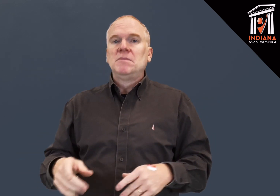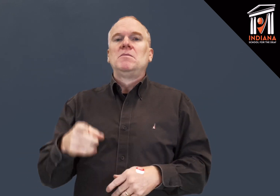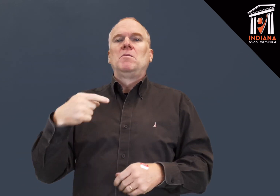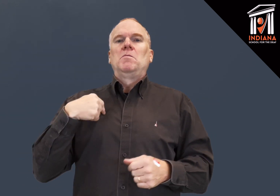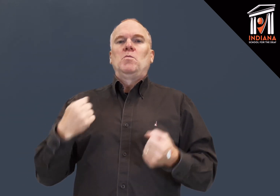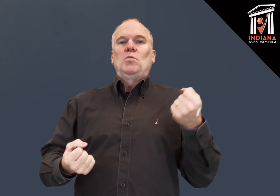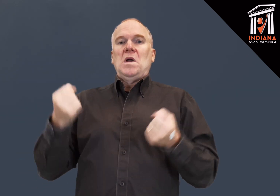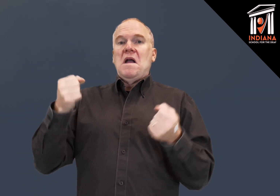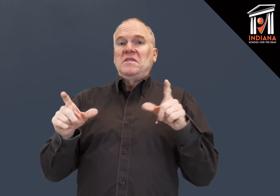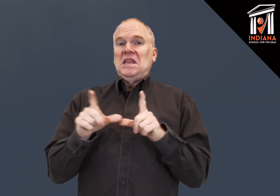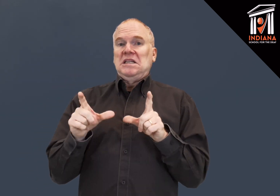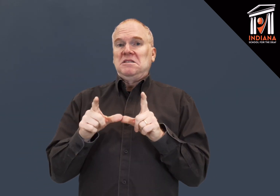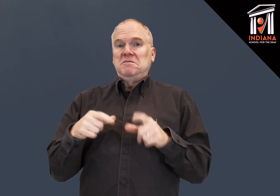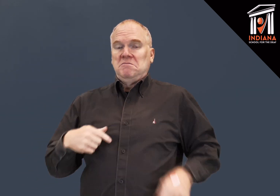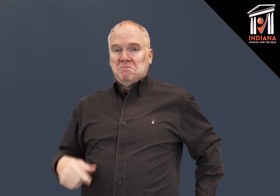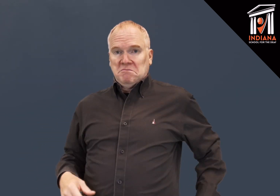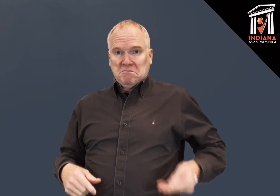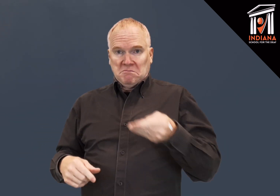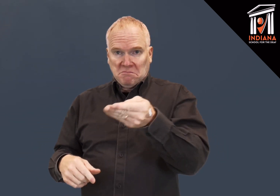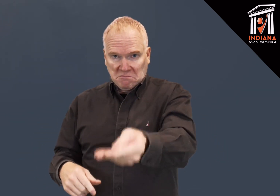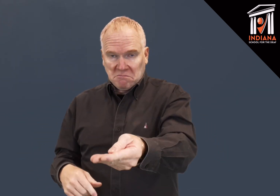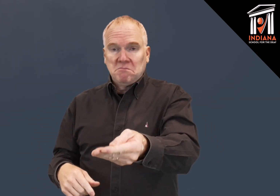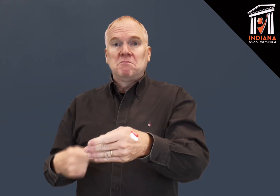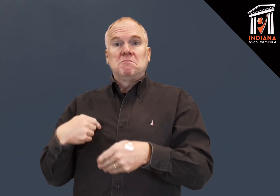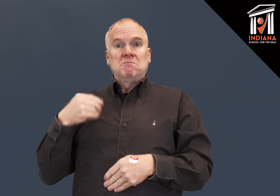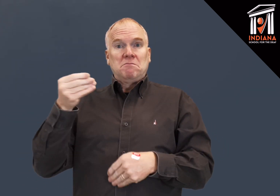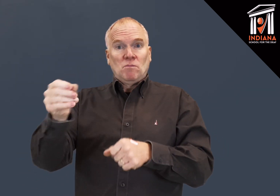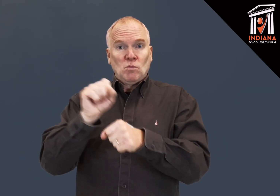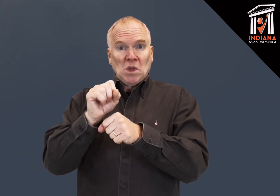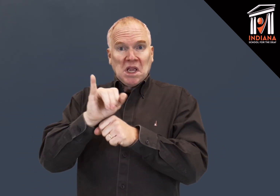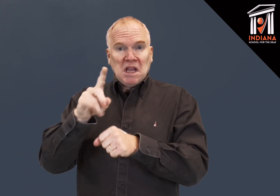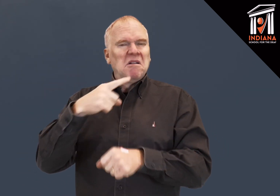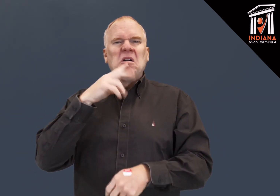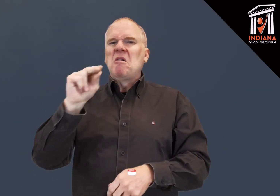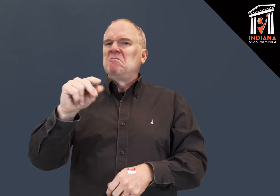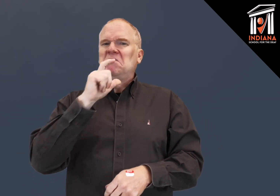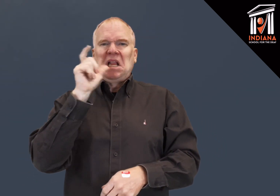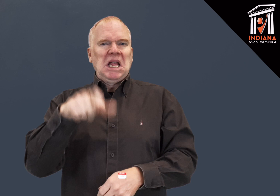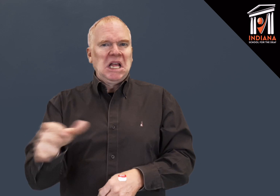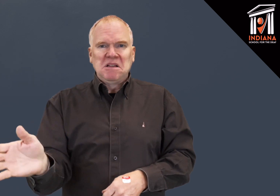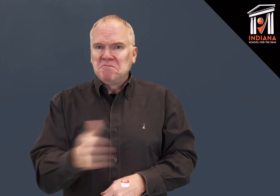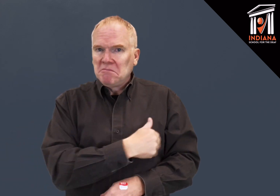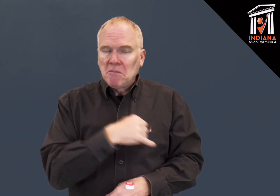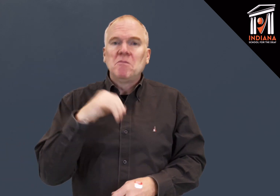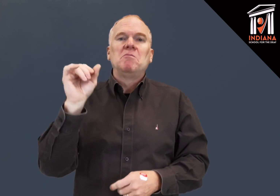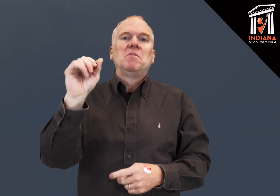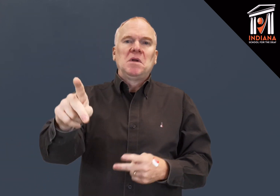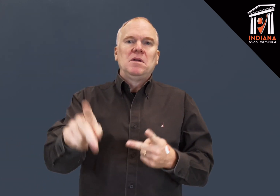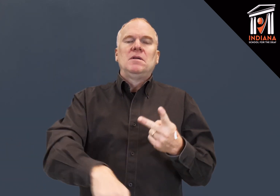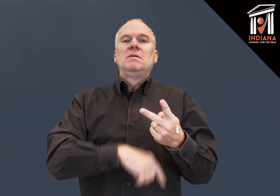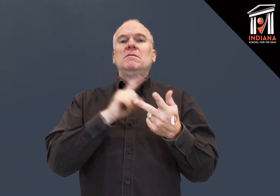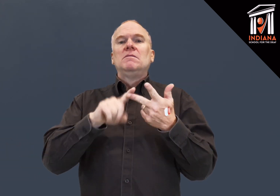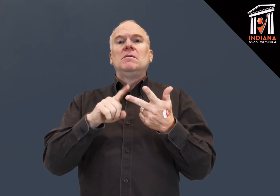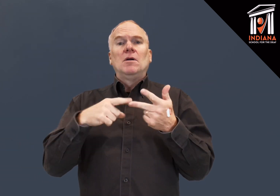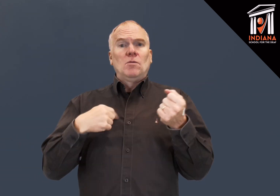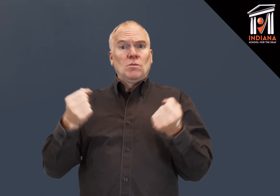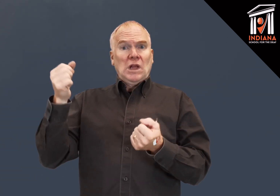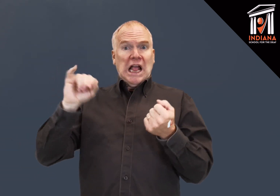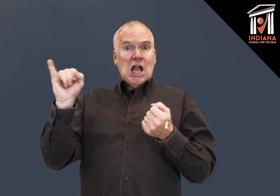you sick? Goes through a whole host of questions. I gave them my driver's license. I asked if they needed my ID from work,